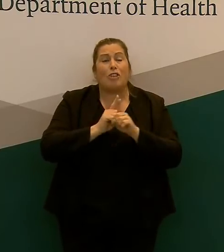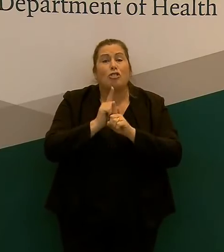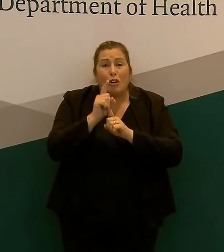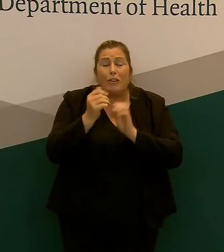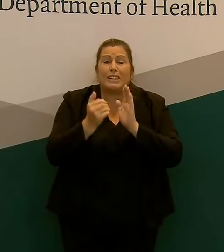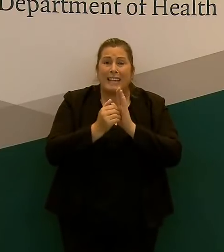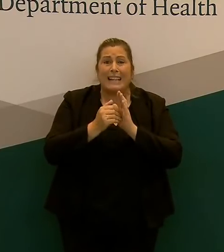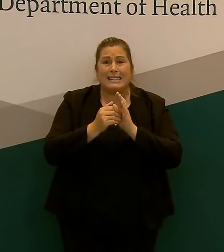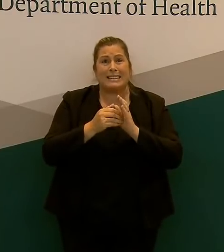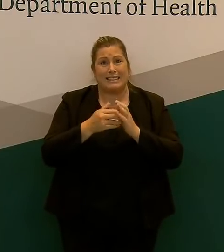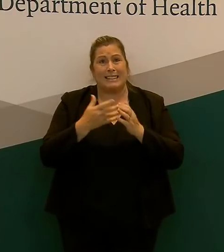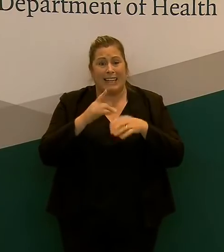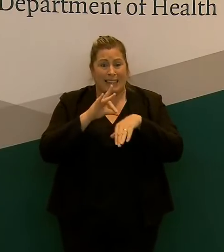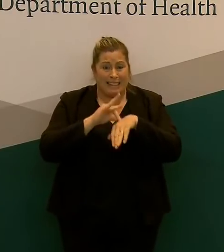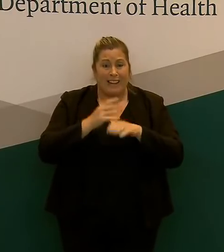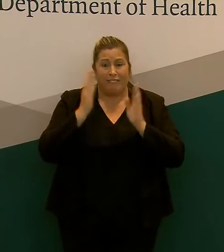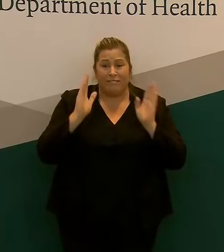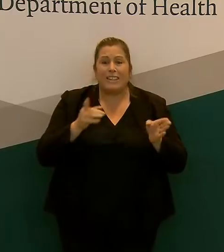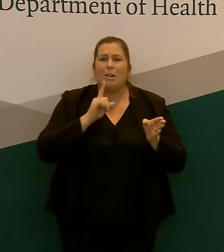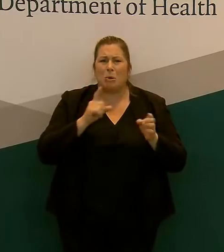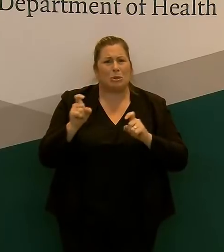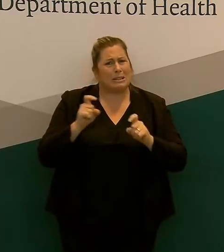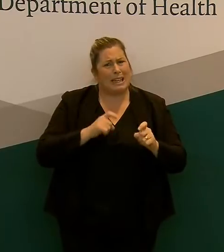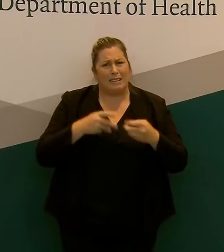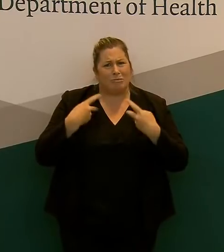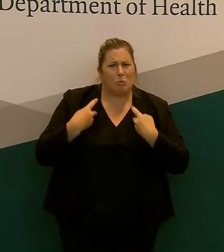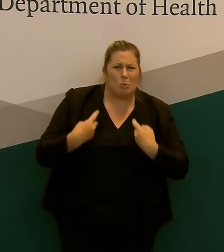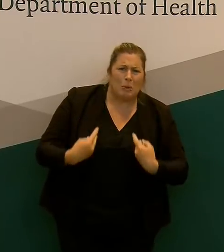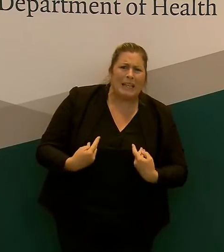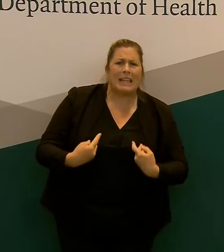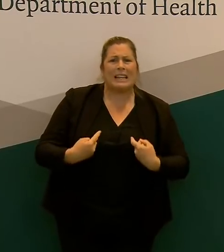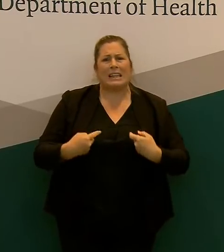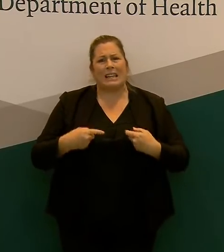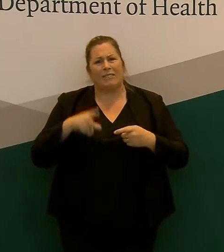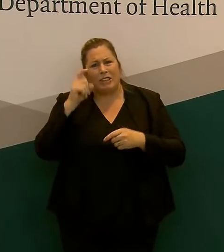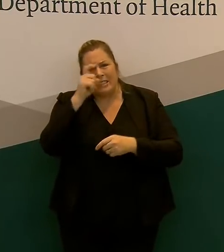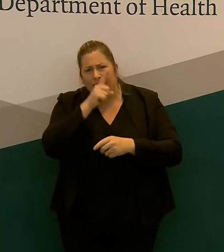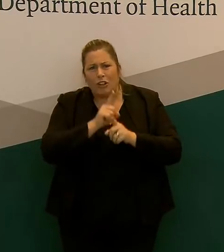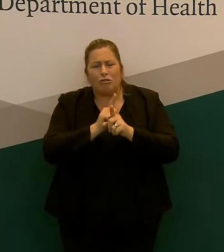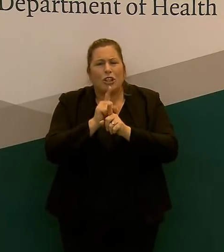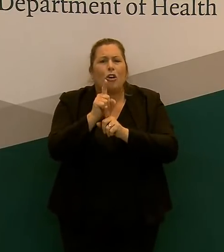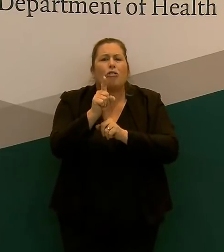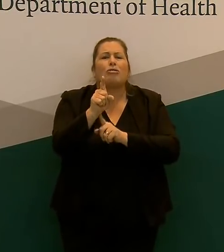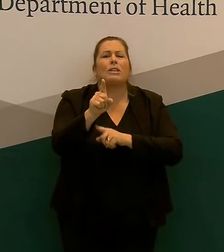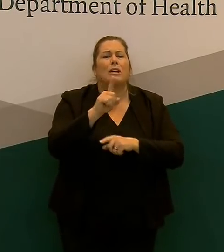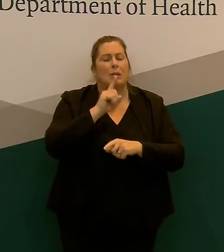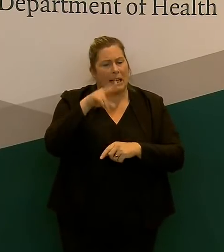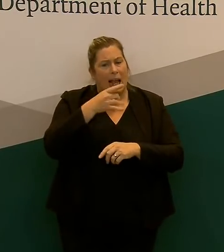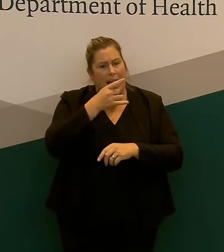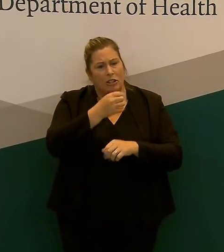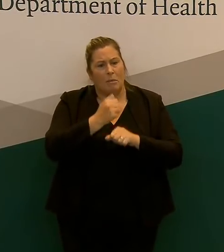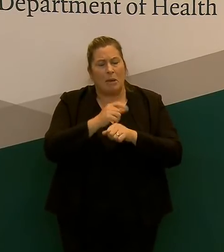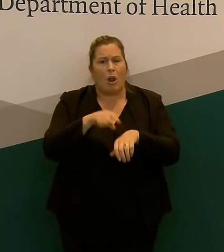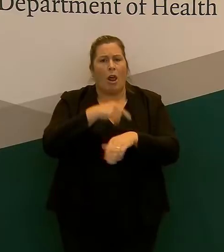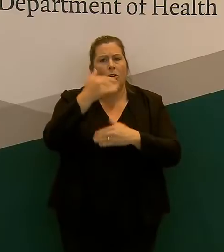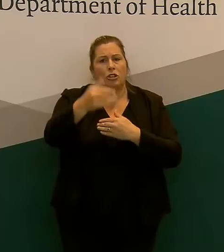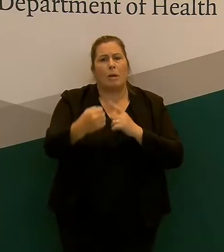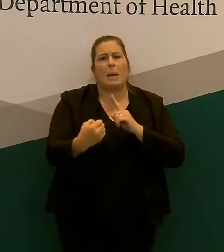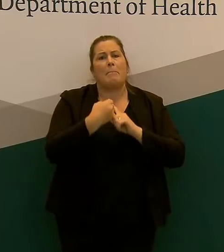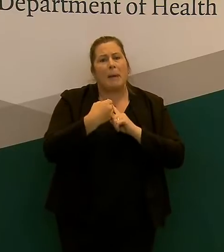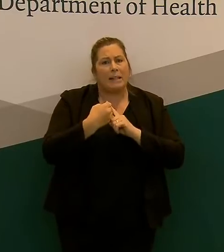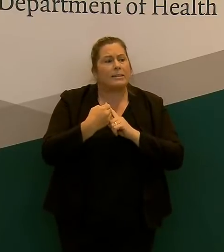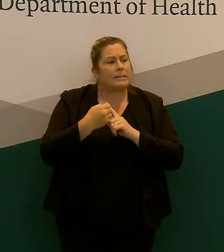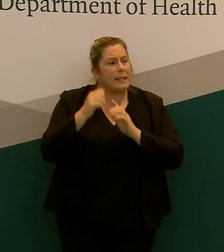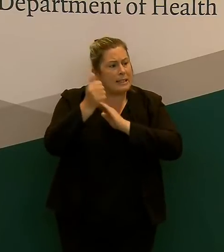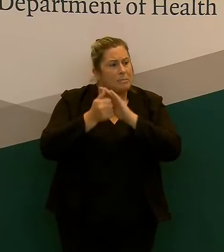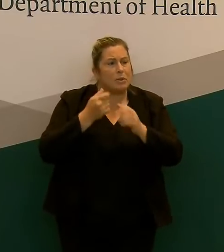So can I ask you to tell us a bit more about what we've learned even over the last month about the sort of longer term impacts in Ireland, the experience that